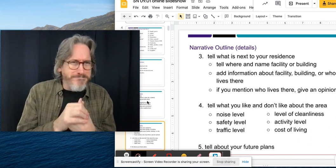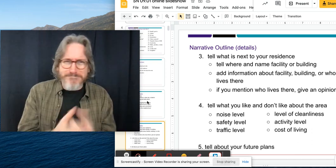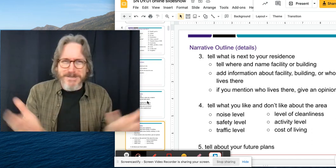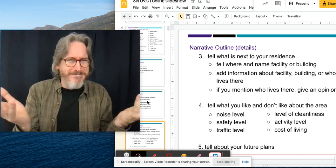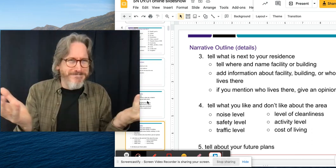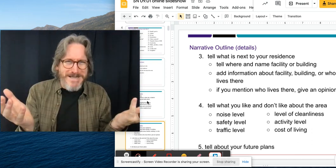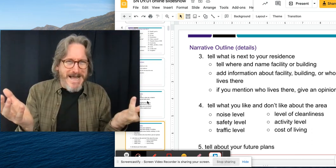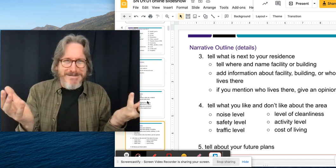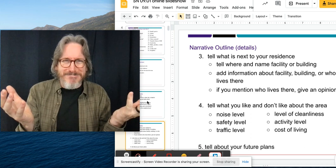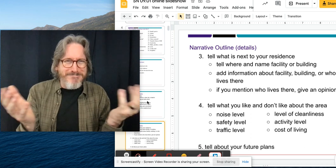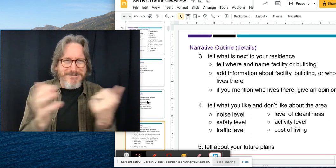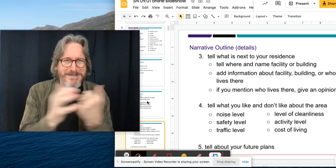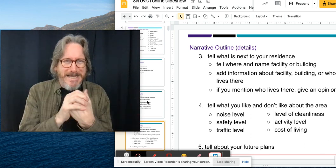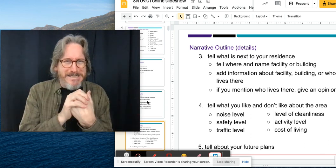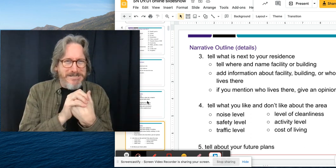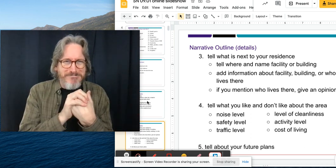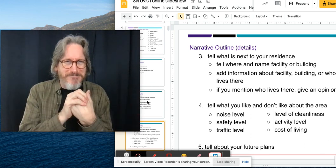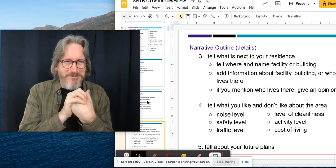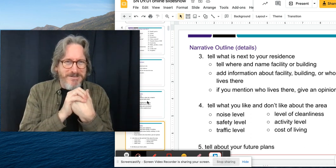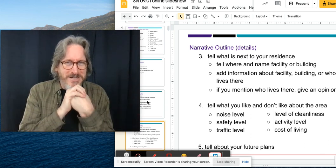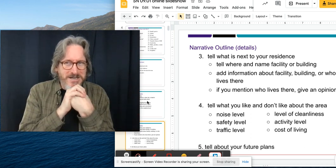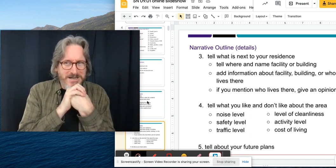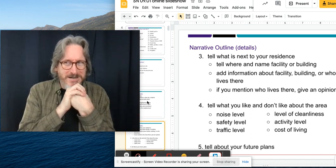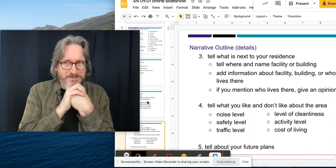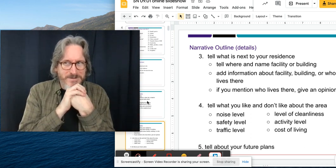ironic that it's